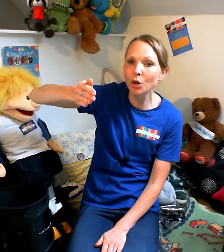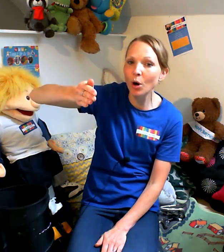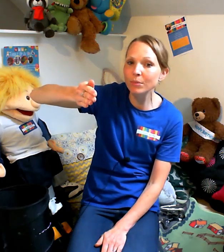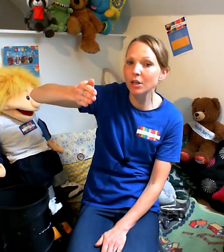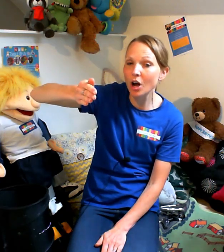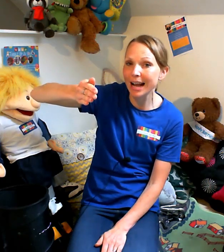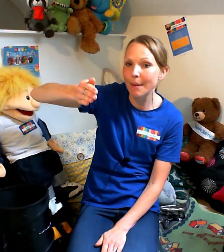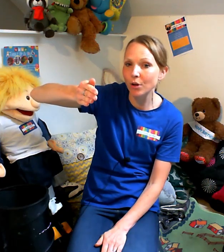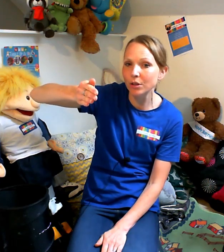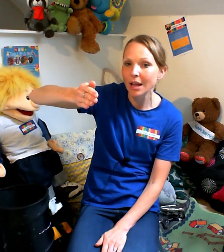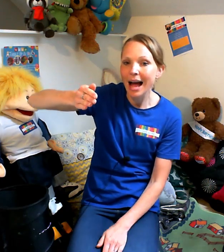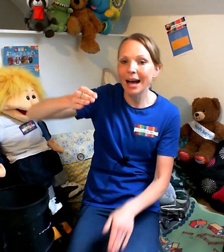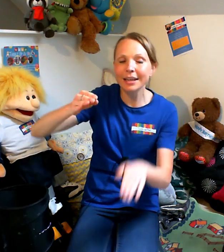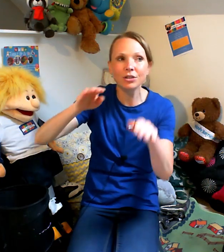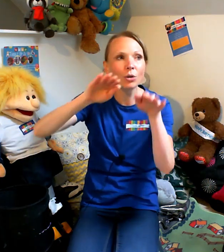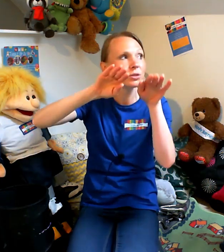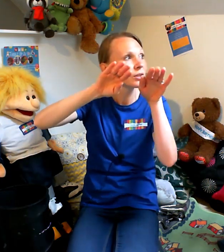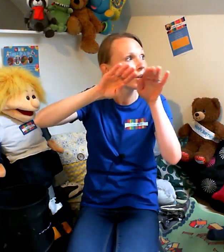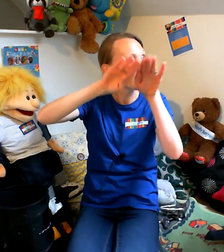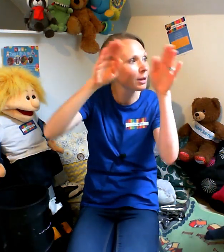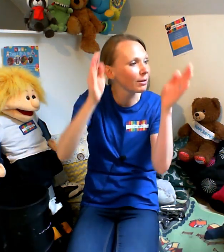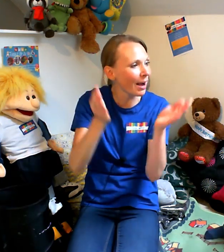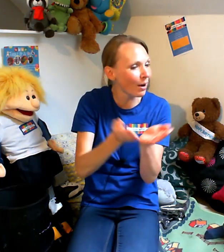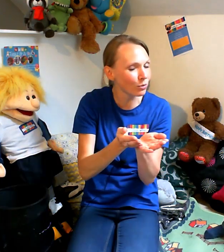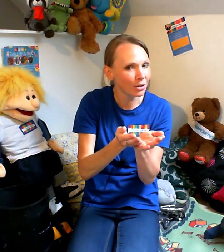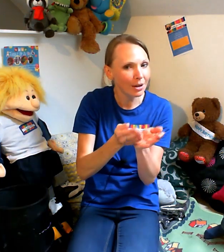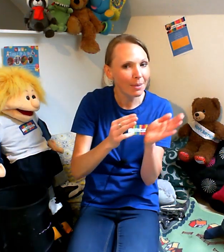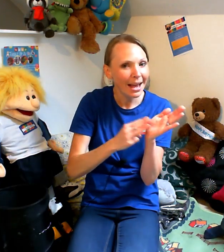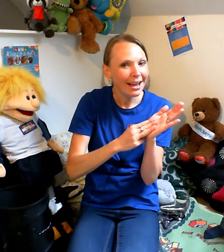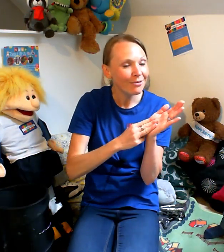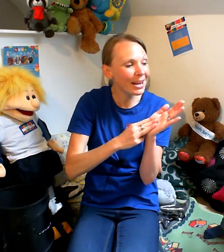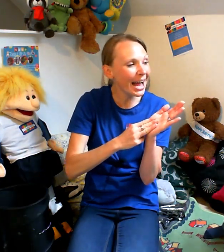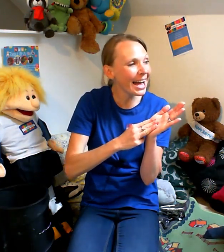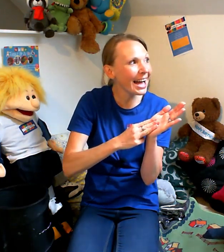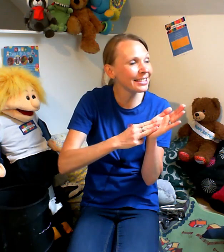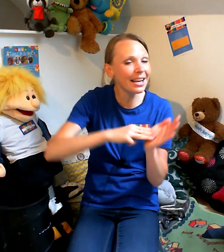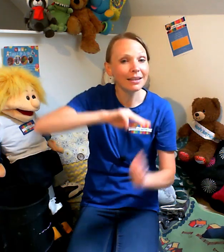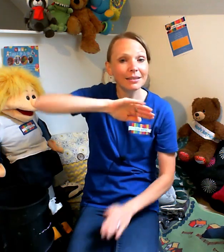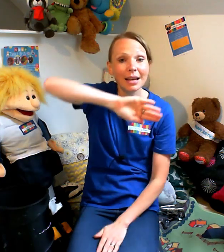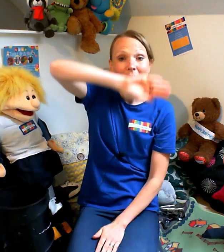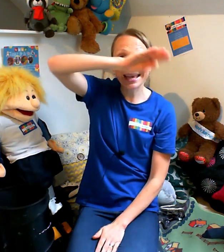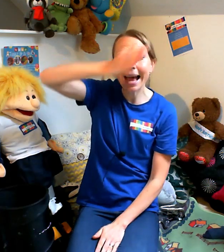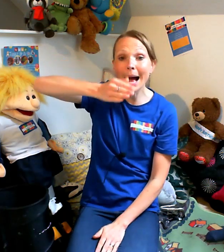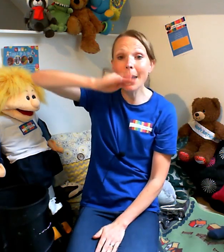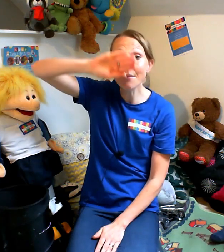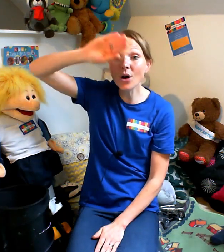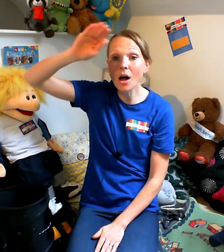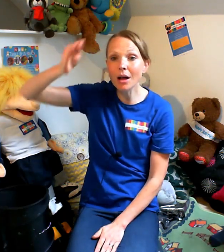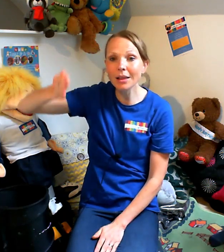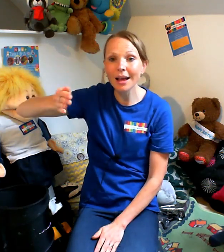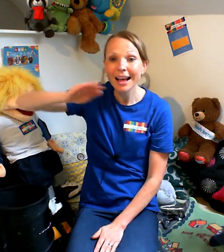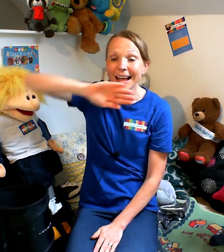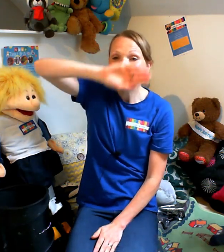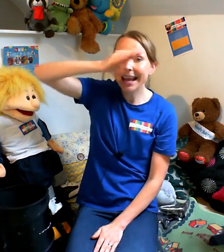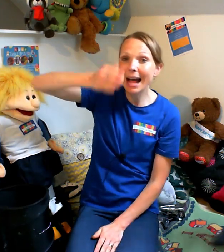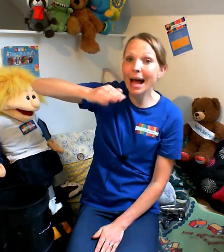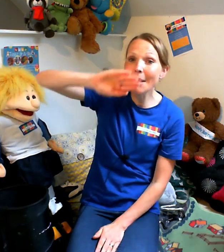2 humps on our camel, and his hump's going to be round. We had a camel,